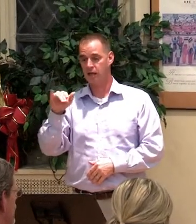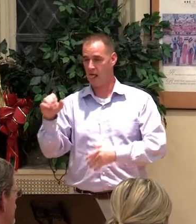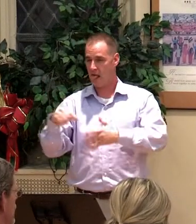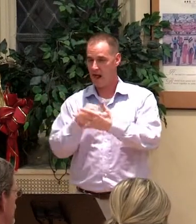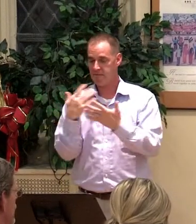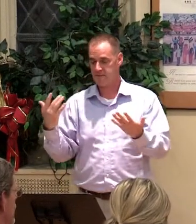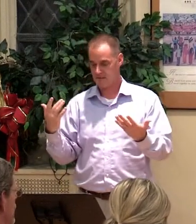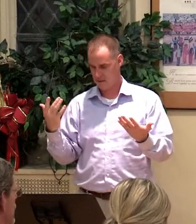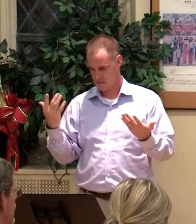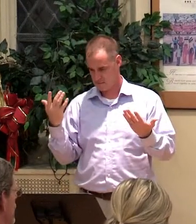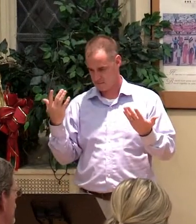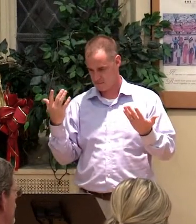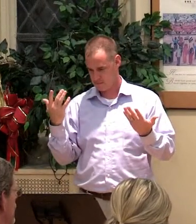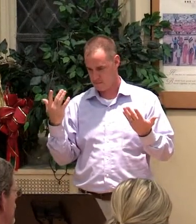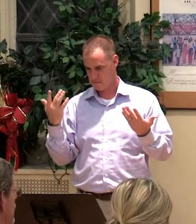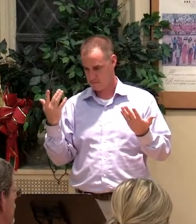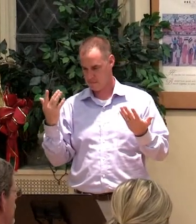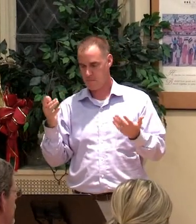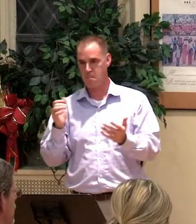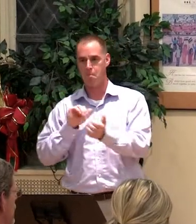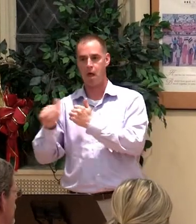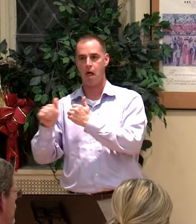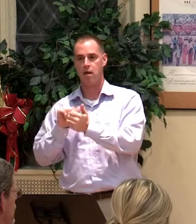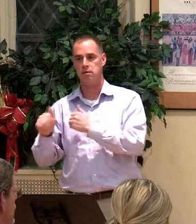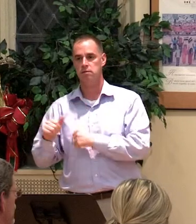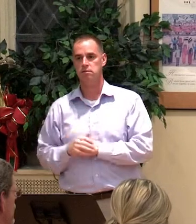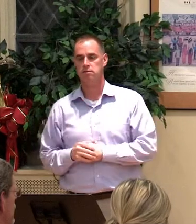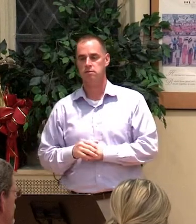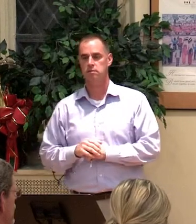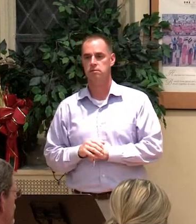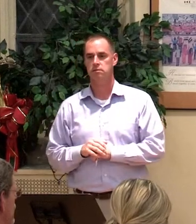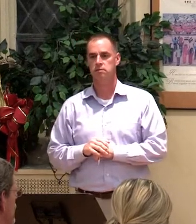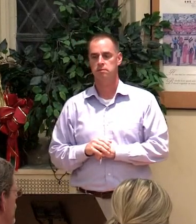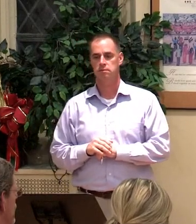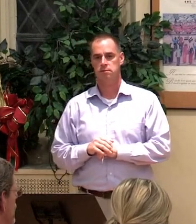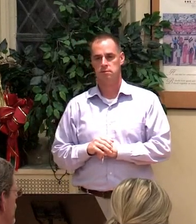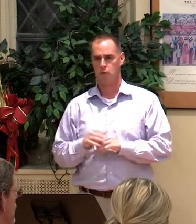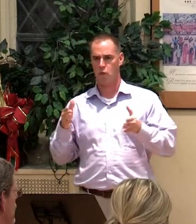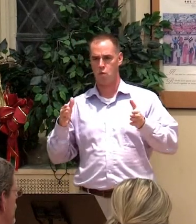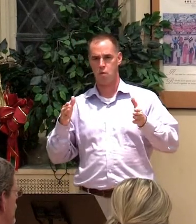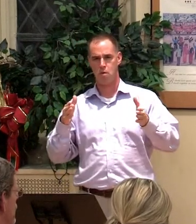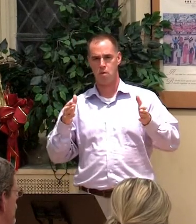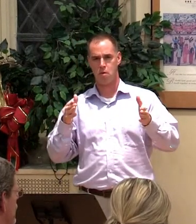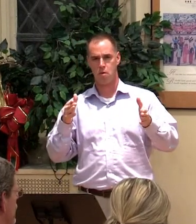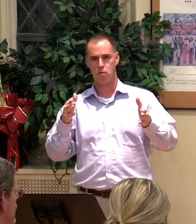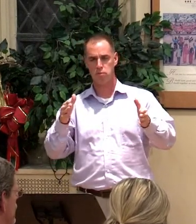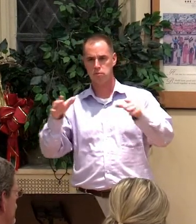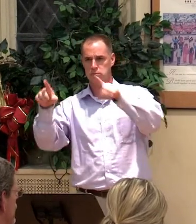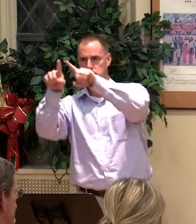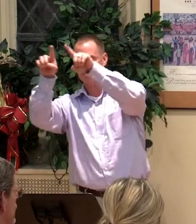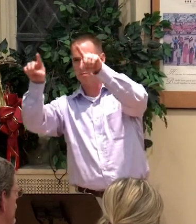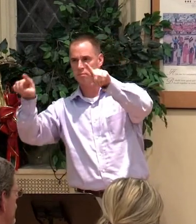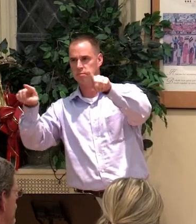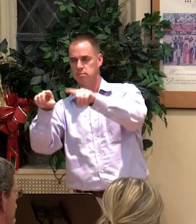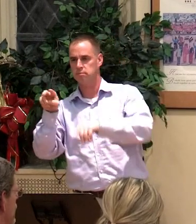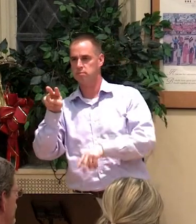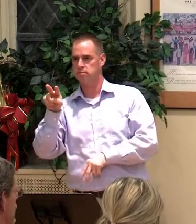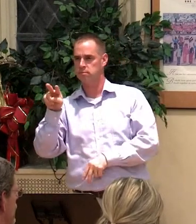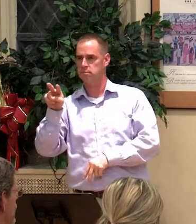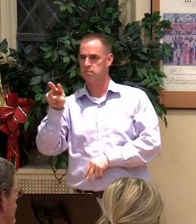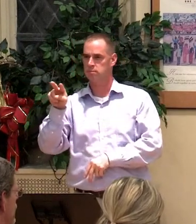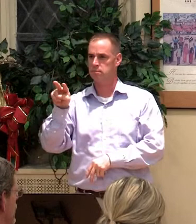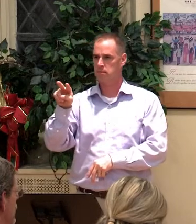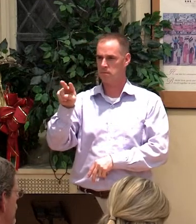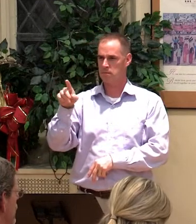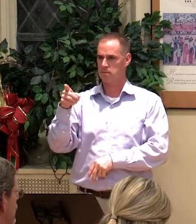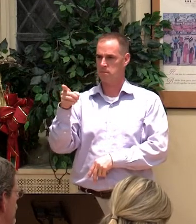Passed. There was a street sign somewhere down the road. It used to be the thing we'd mark the turn with. It's one